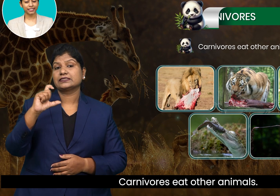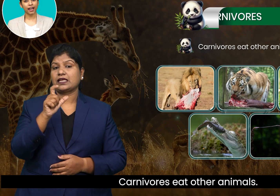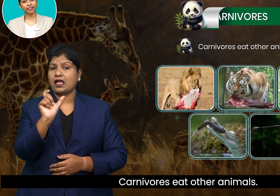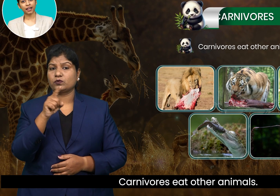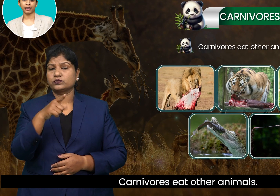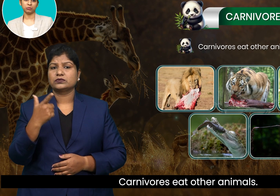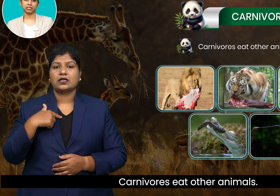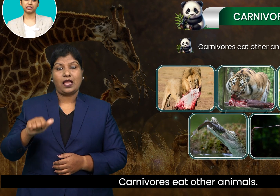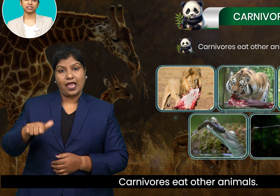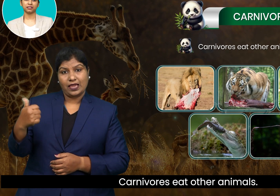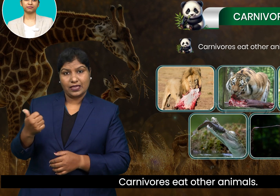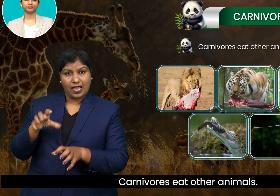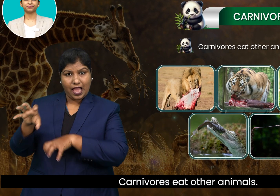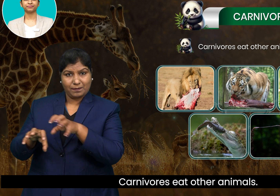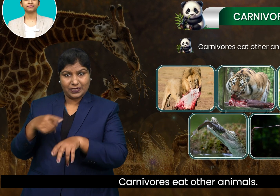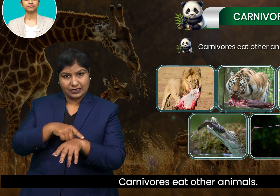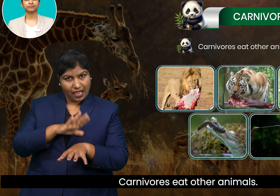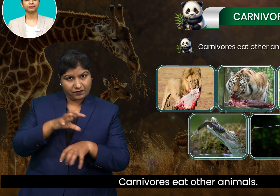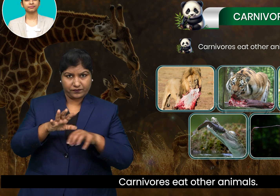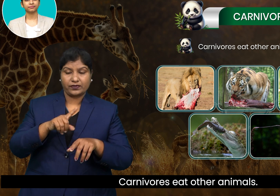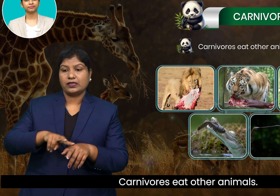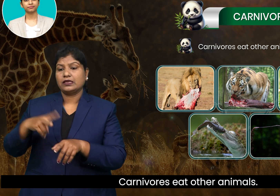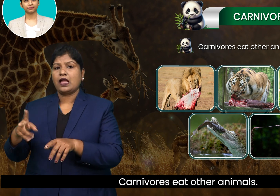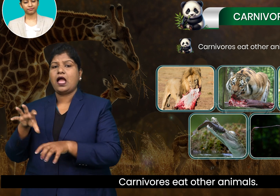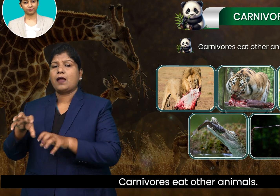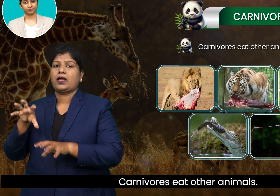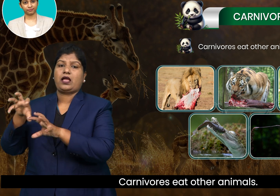Carnivores eat other animals.